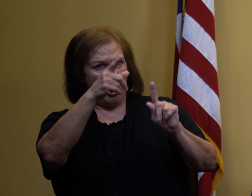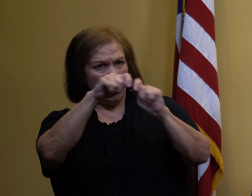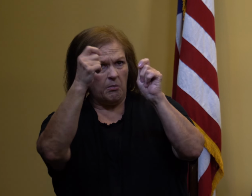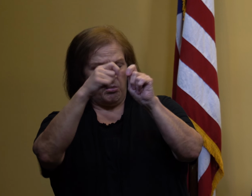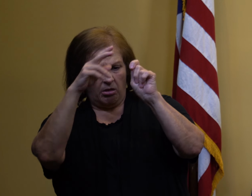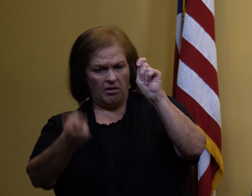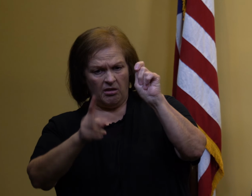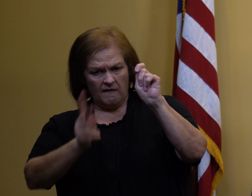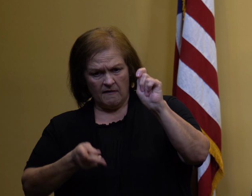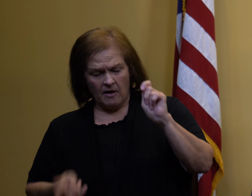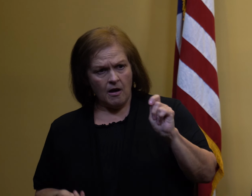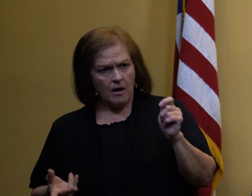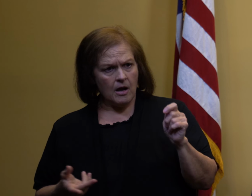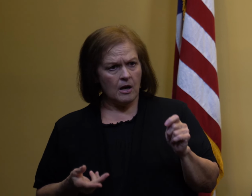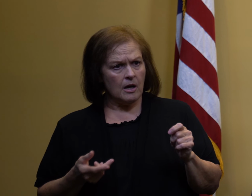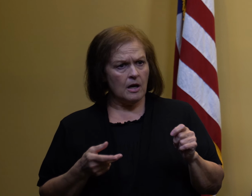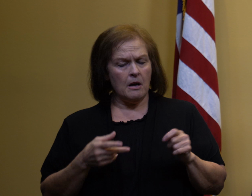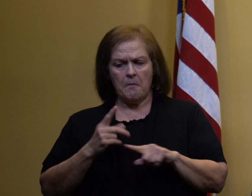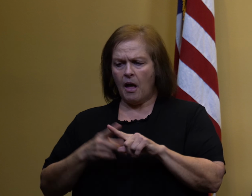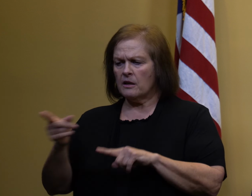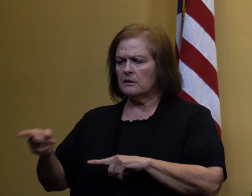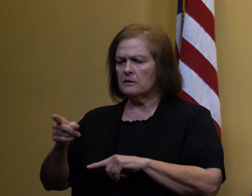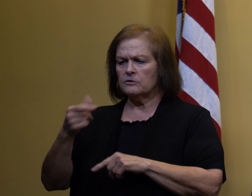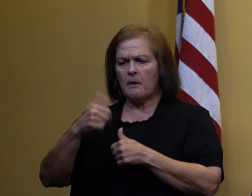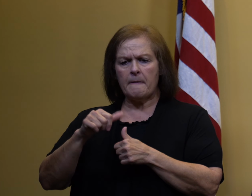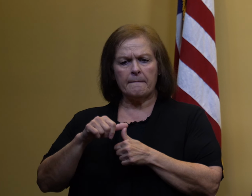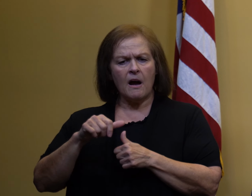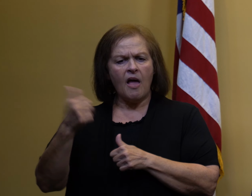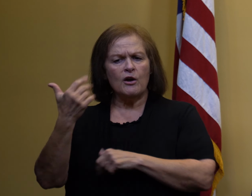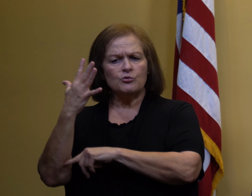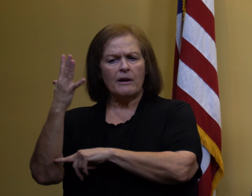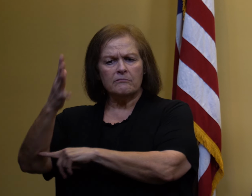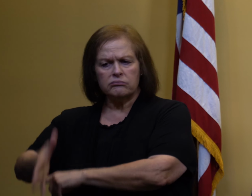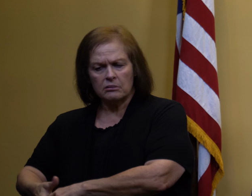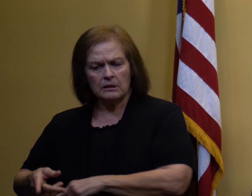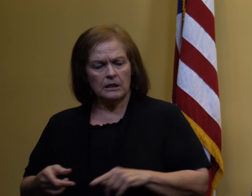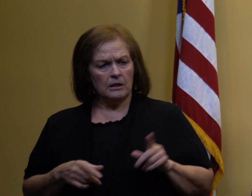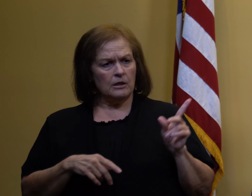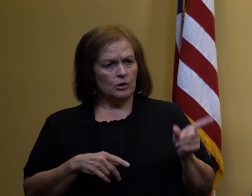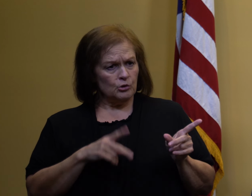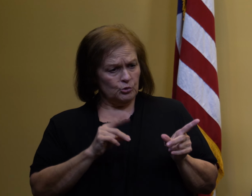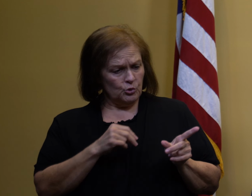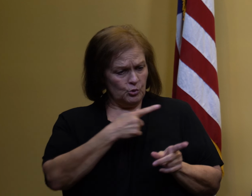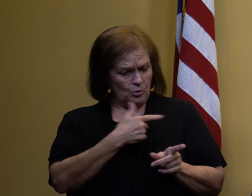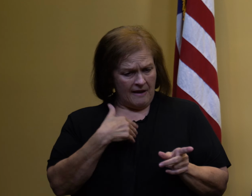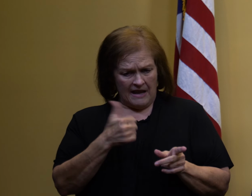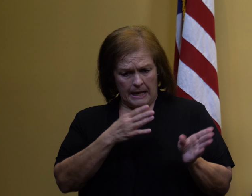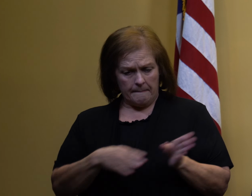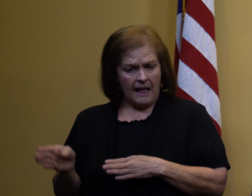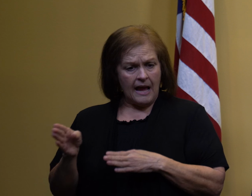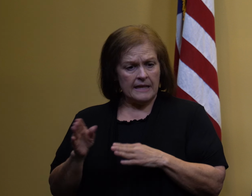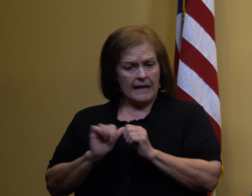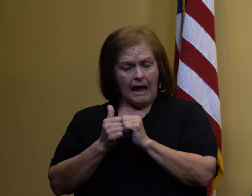different circumstances as to why both of those trees failed. But is there any plans to reassess how Parks and